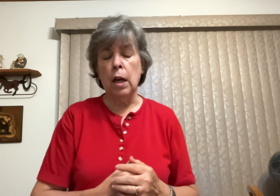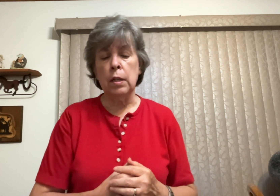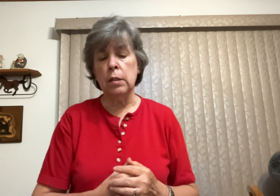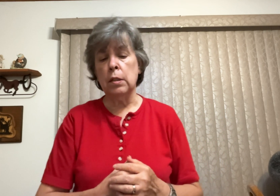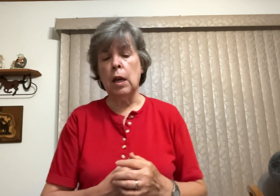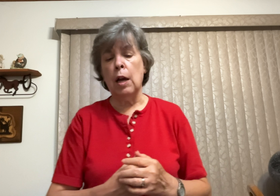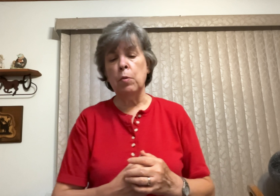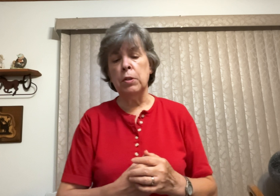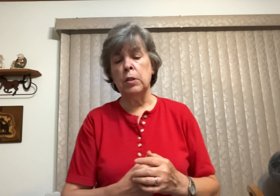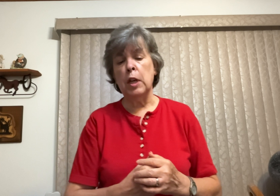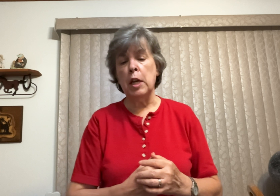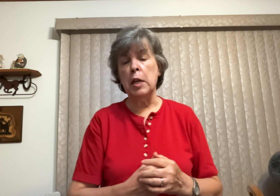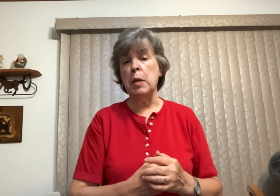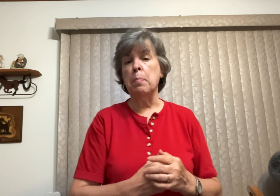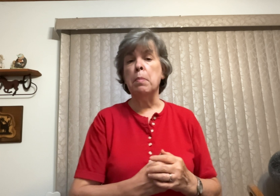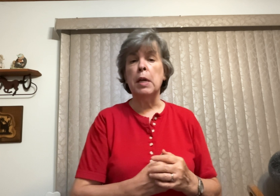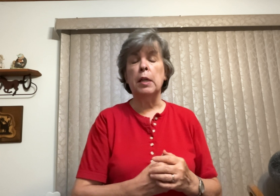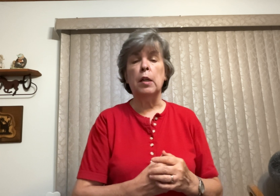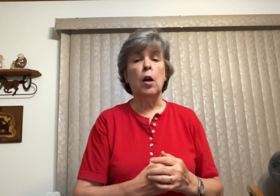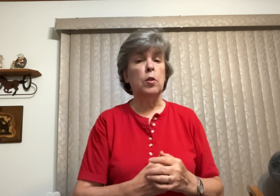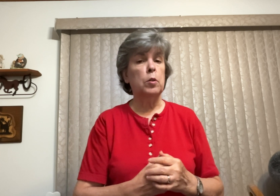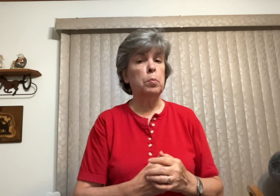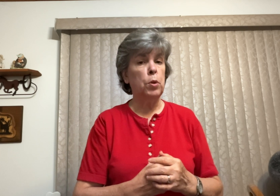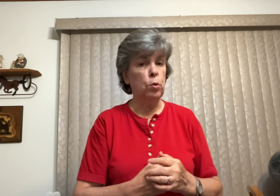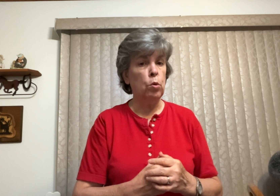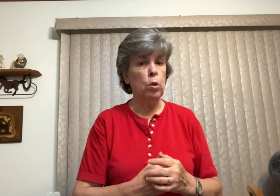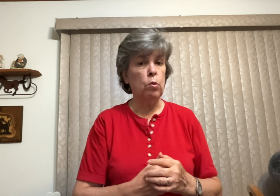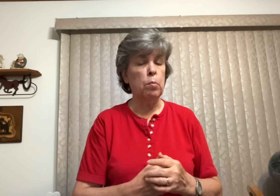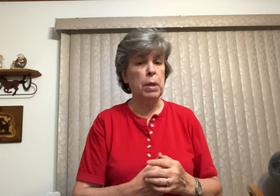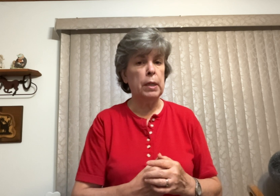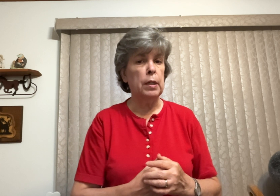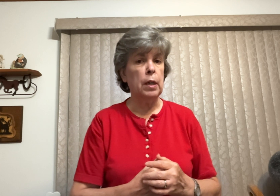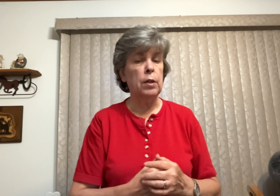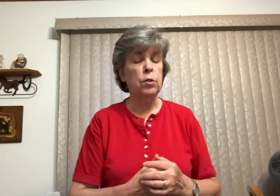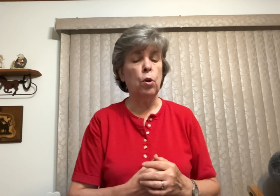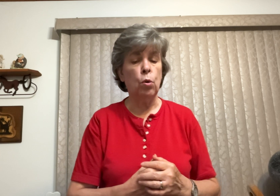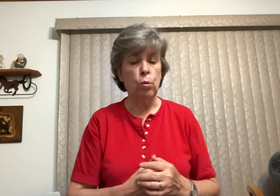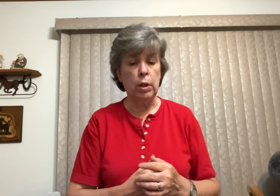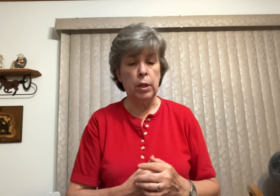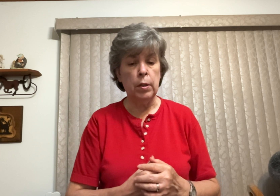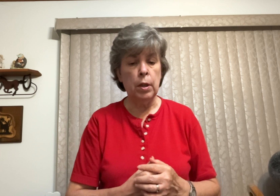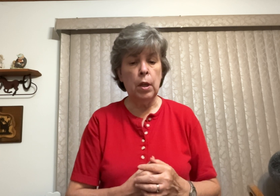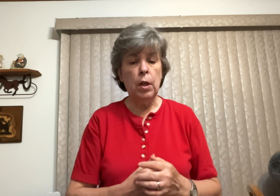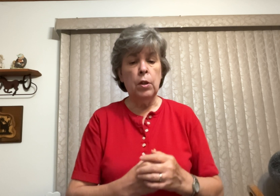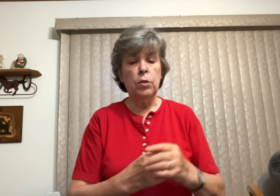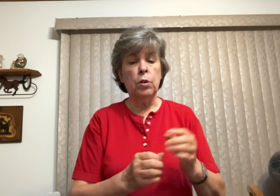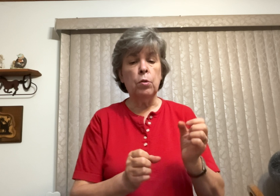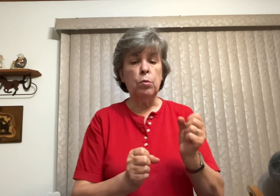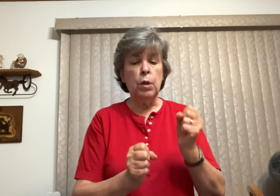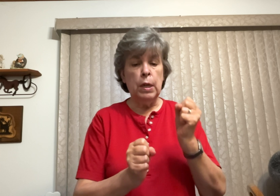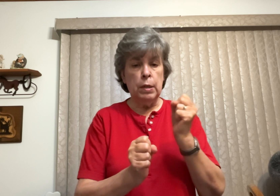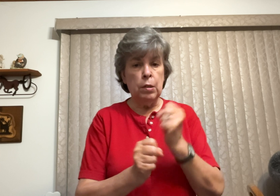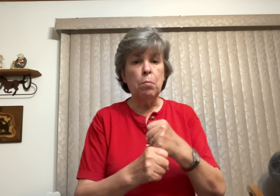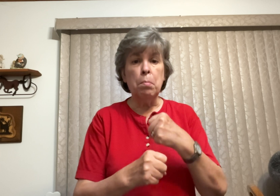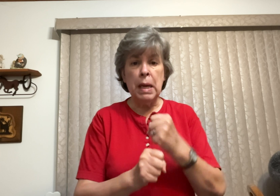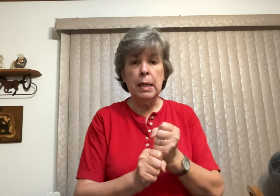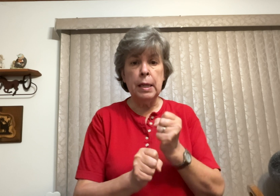us, I would say making us pure or making us holy. So making